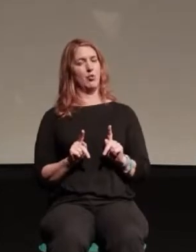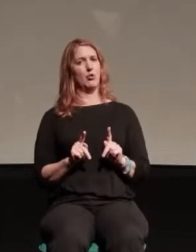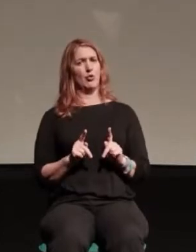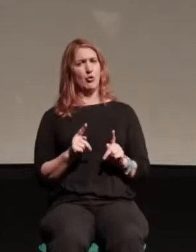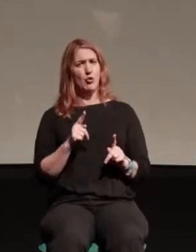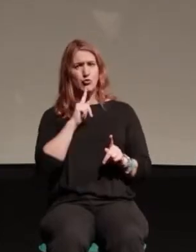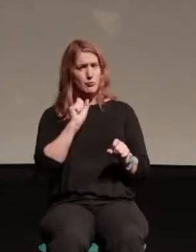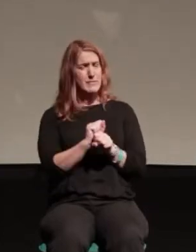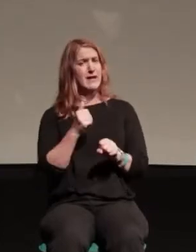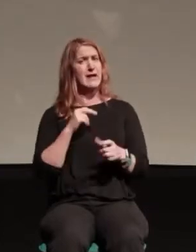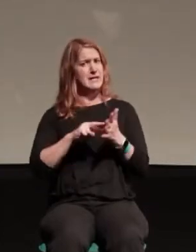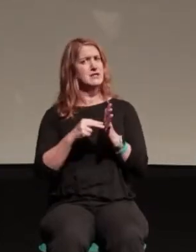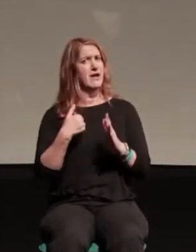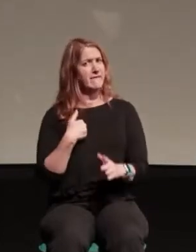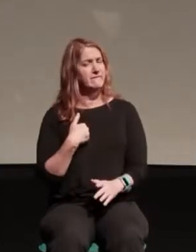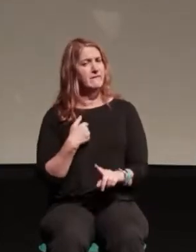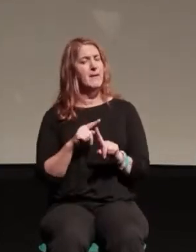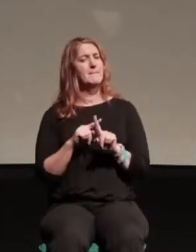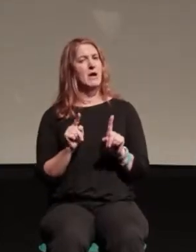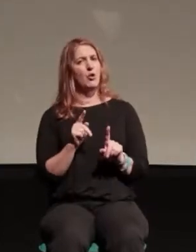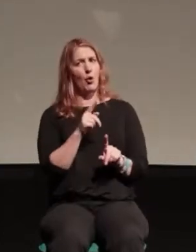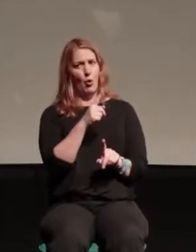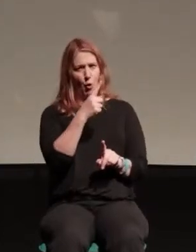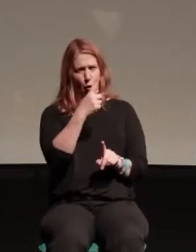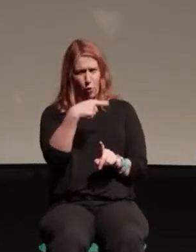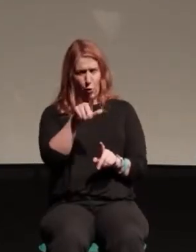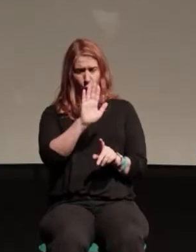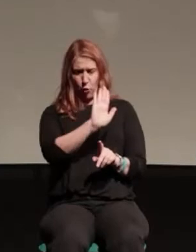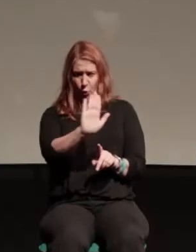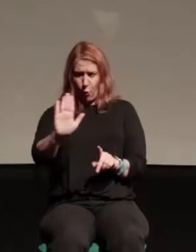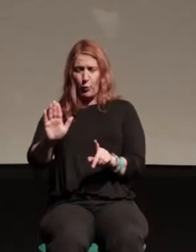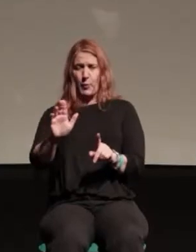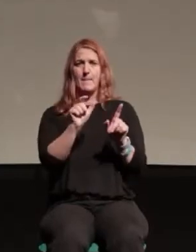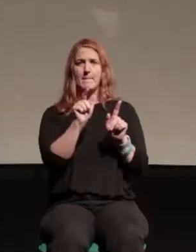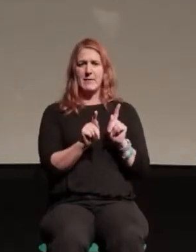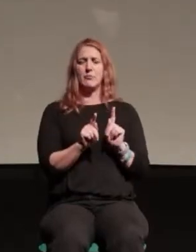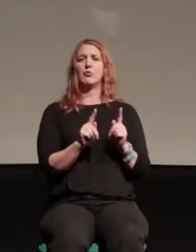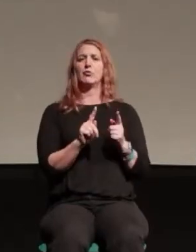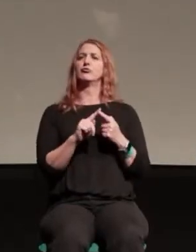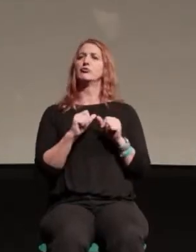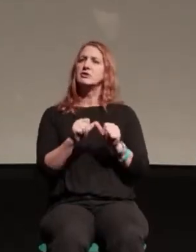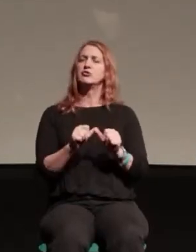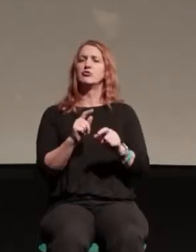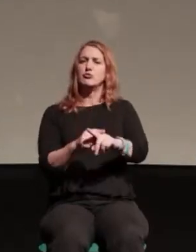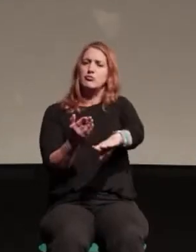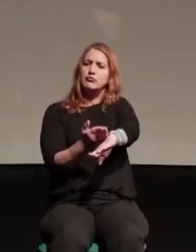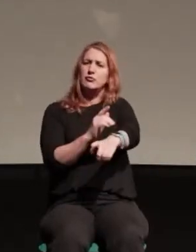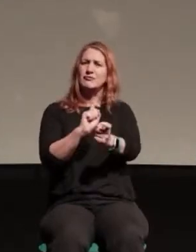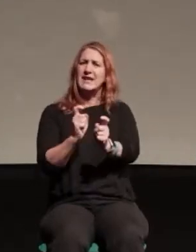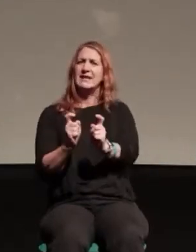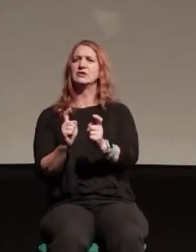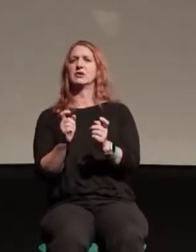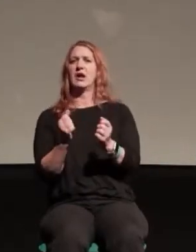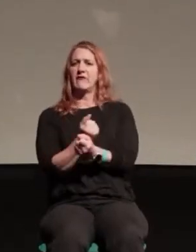and it's those people that help, you know, make these changes happen and push it forward. And I think there's also